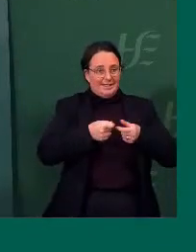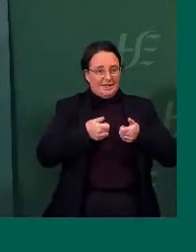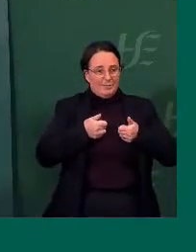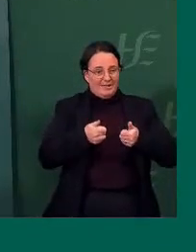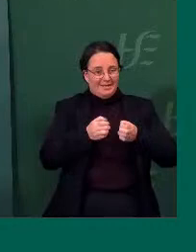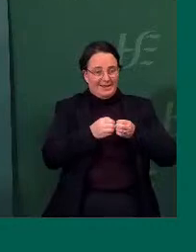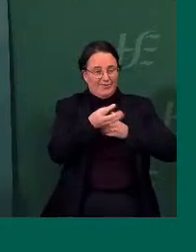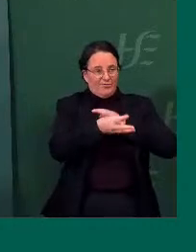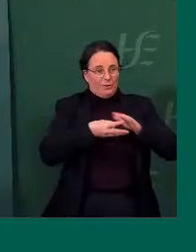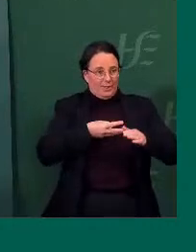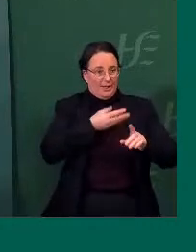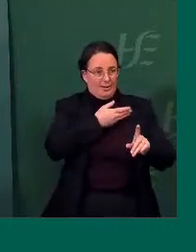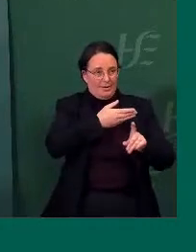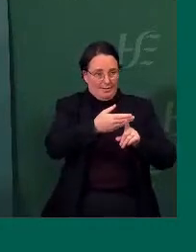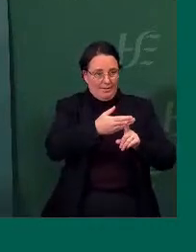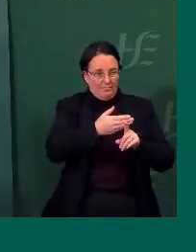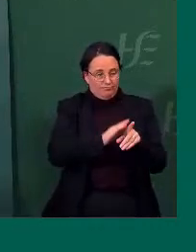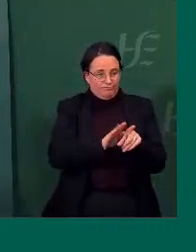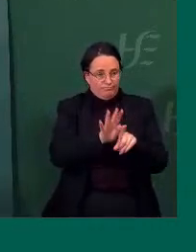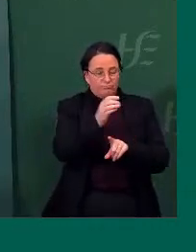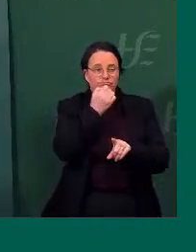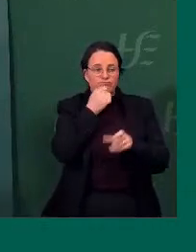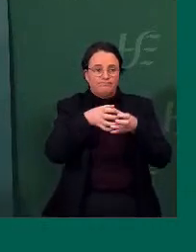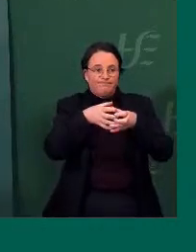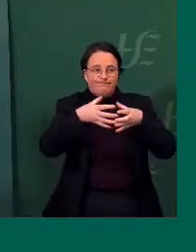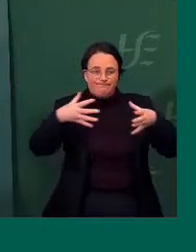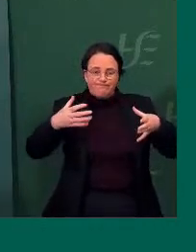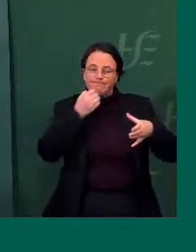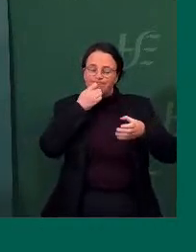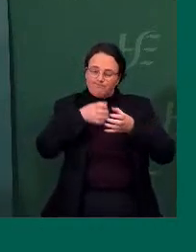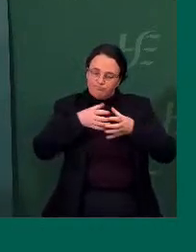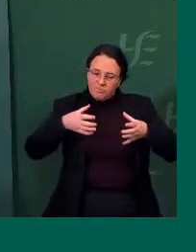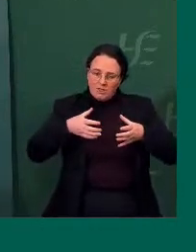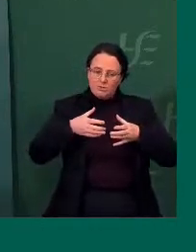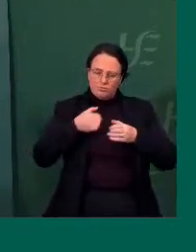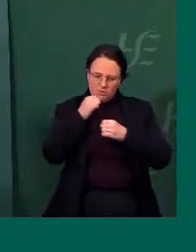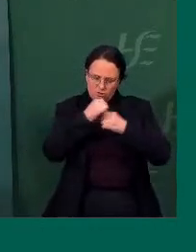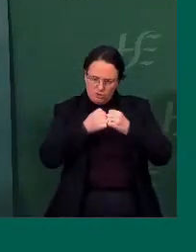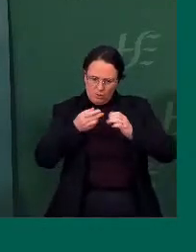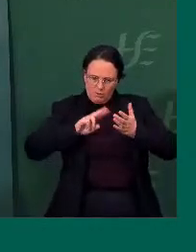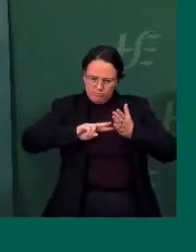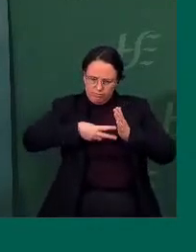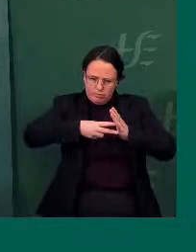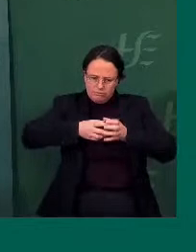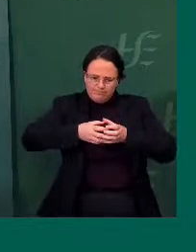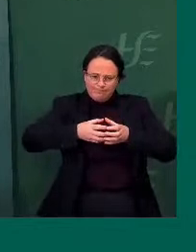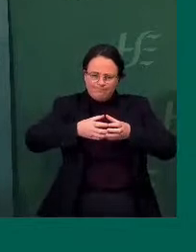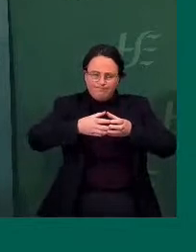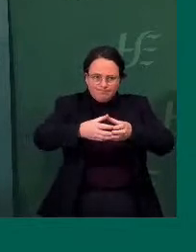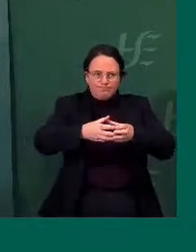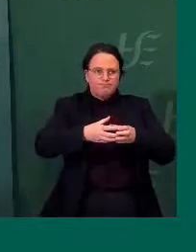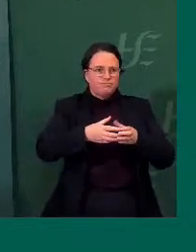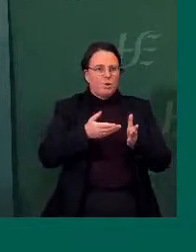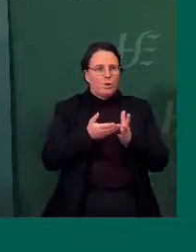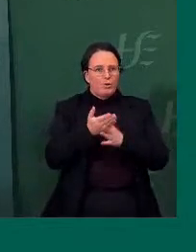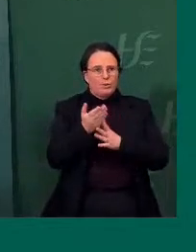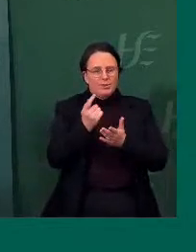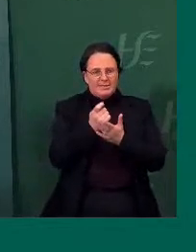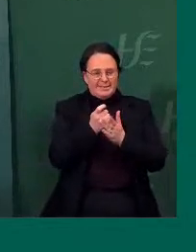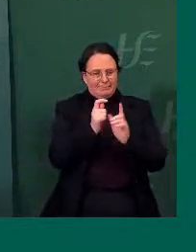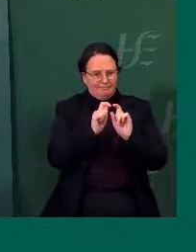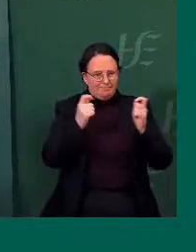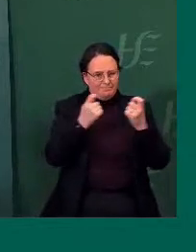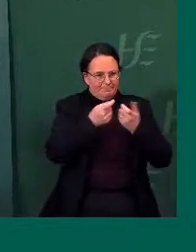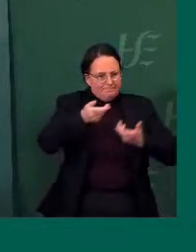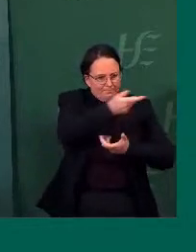week. So there's huge numbers there in terms of, and that's all been part of a structured surge plan that was developed many, many months ago through the team that have been working